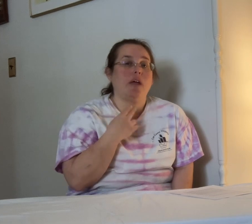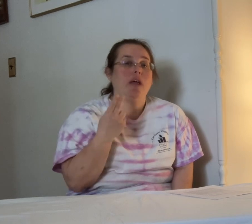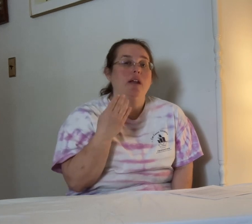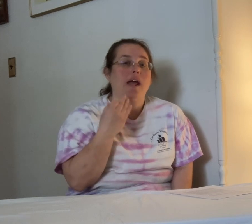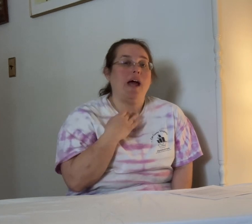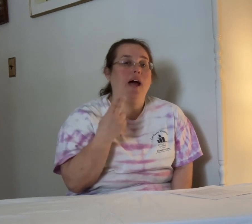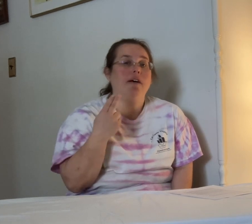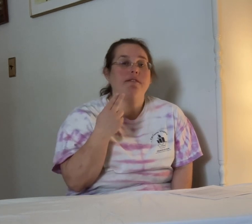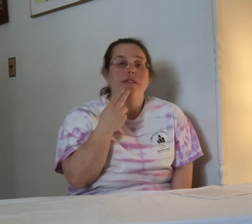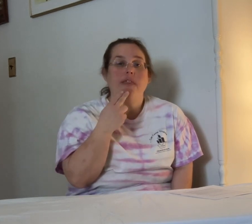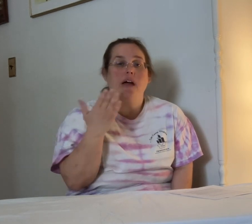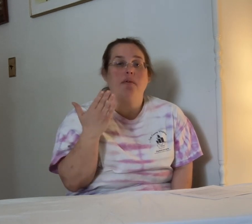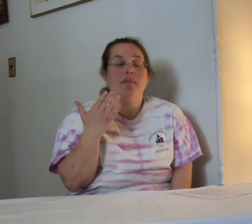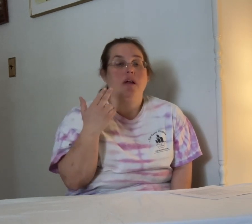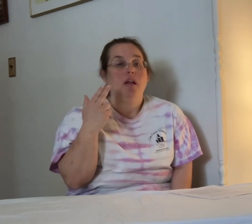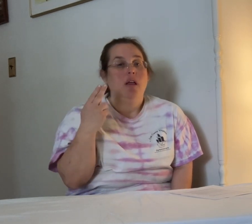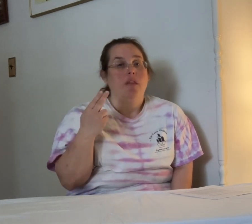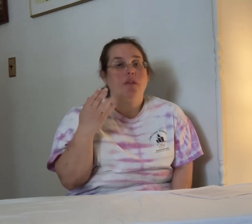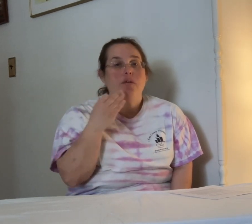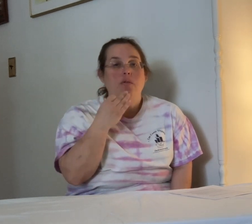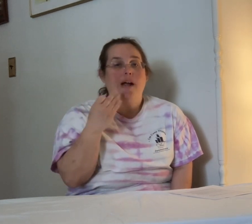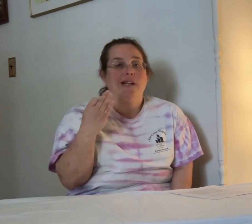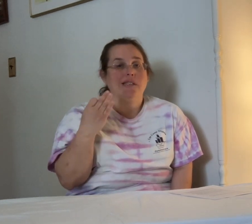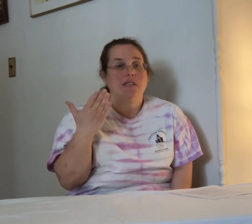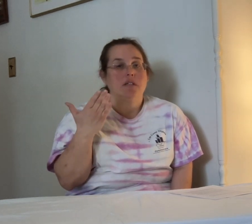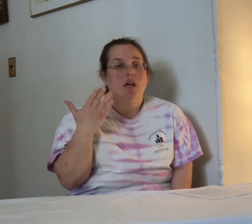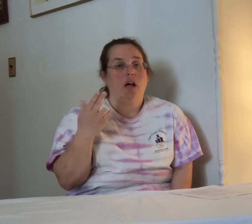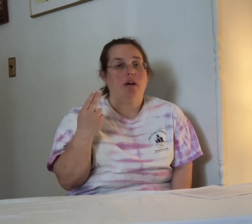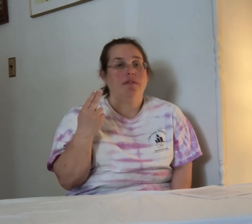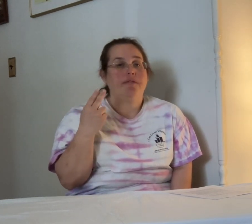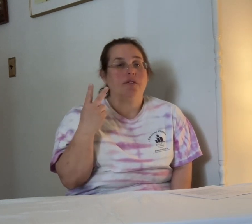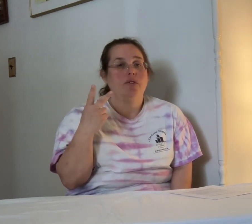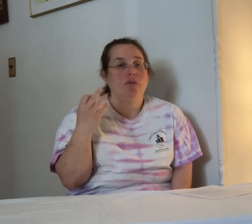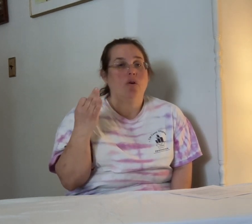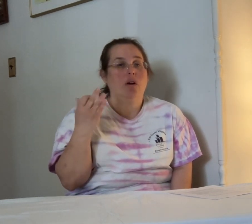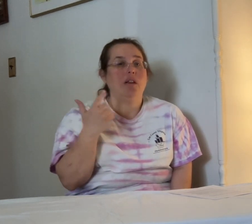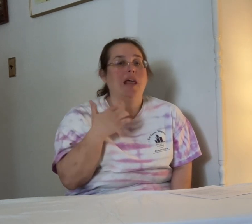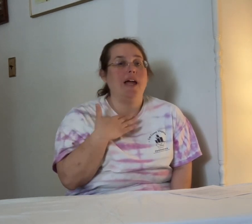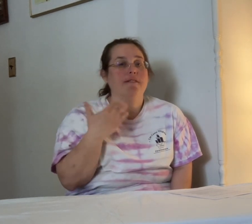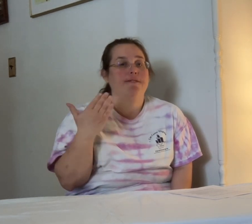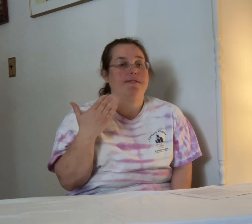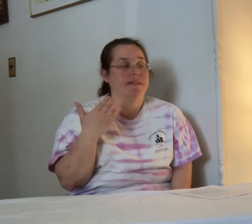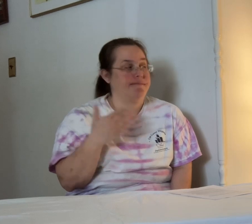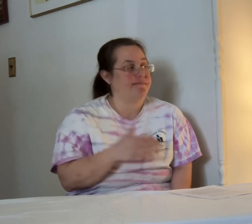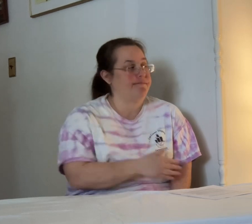can have them the rest of your life.